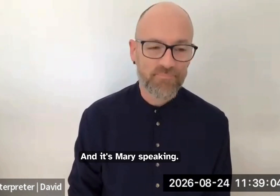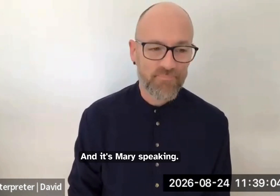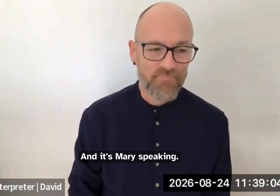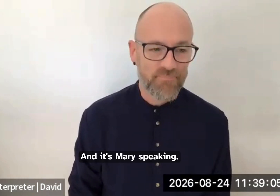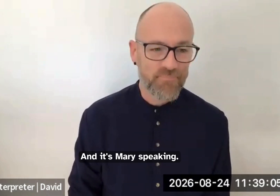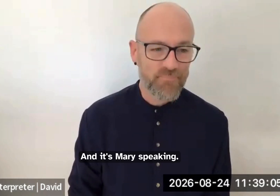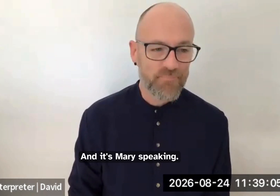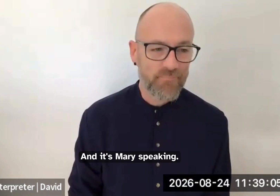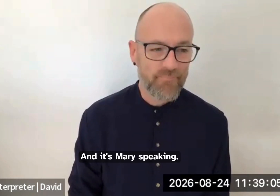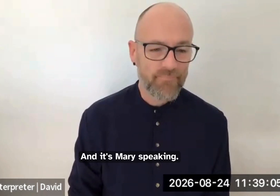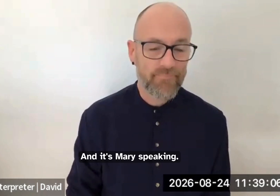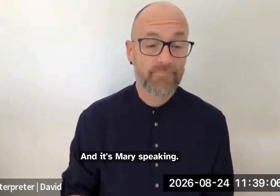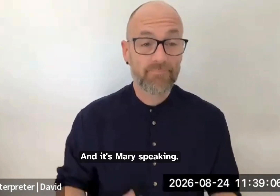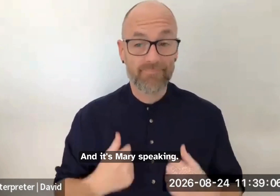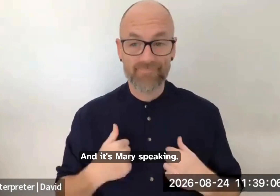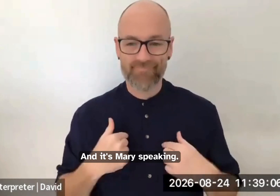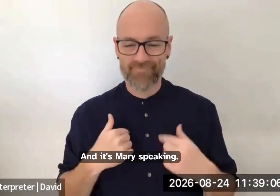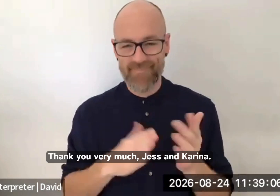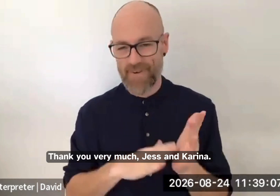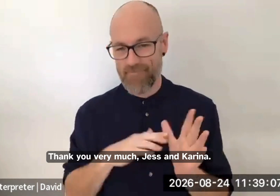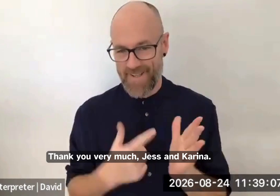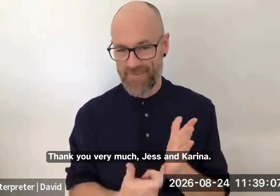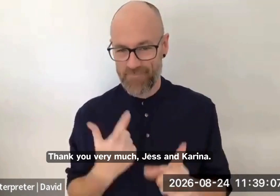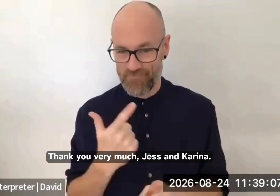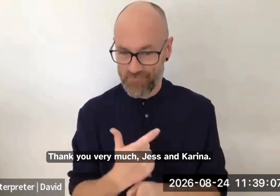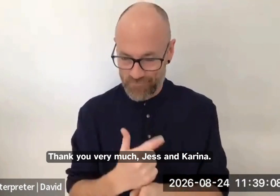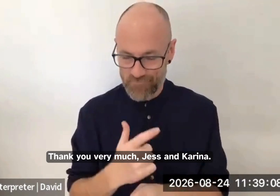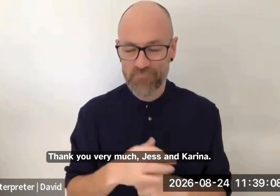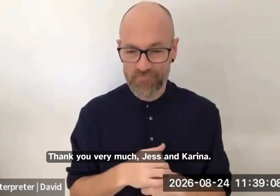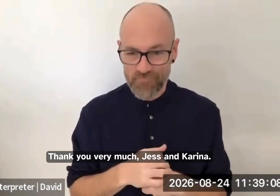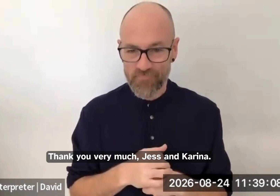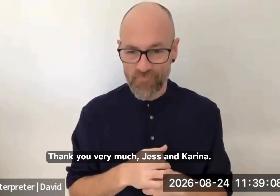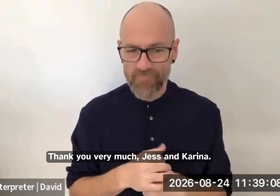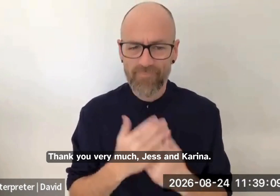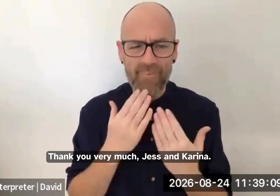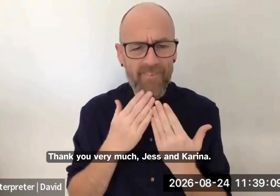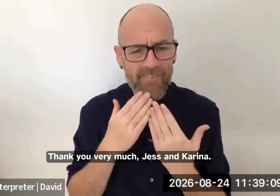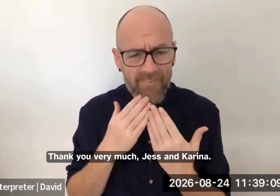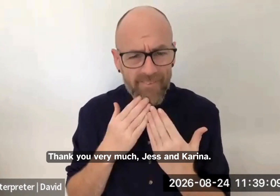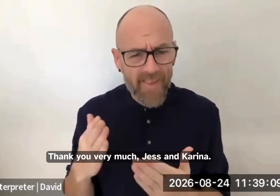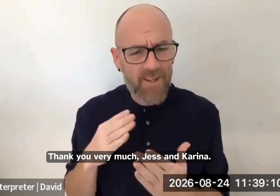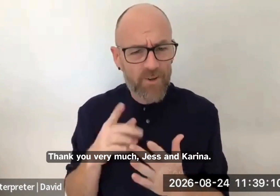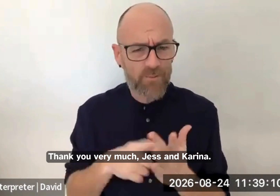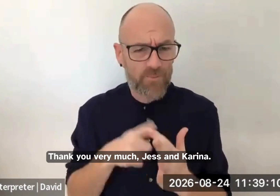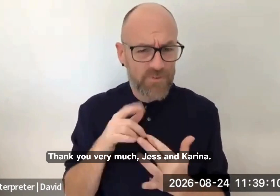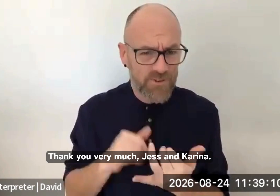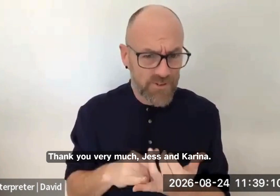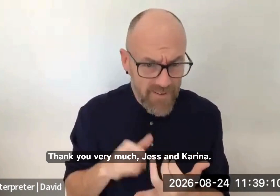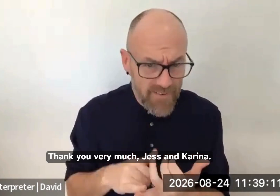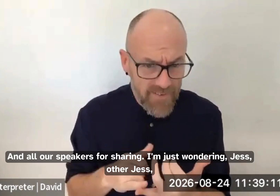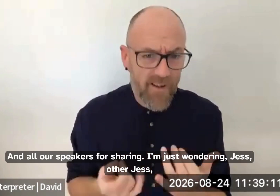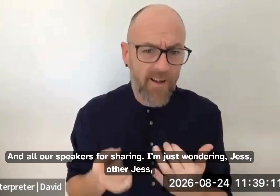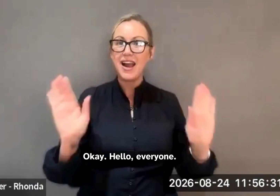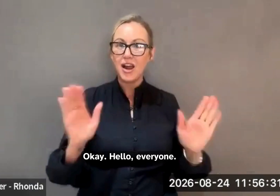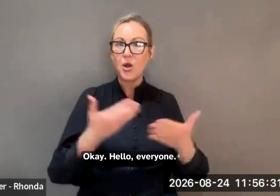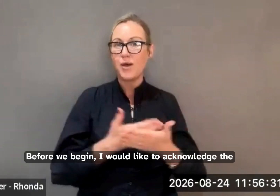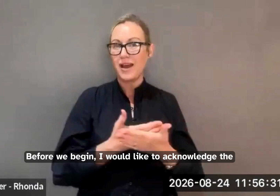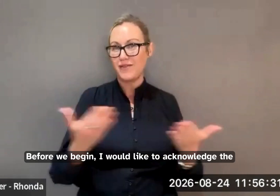And it's Mary speaking. Thank you very much, Jess and